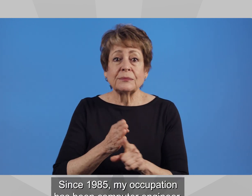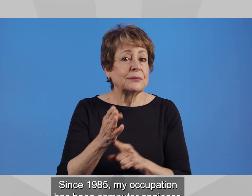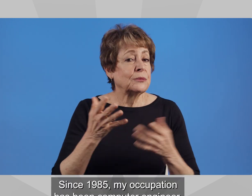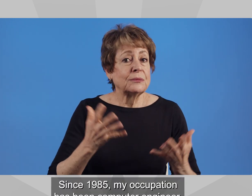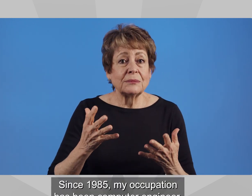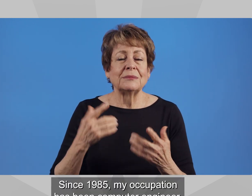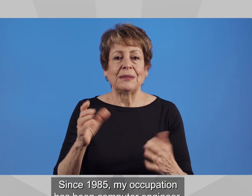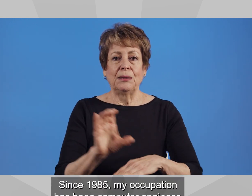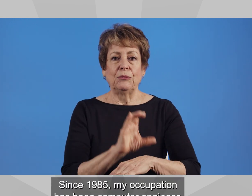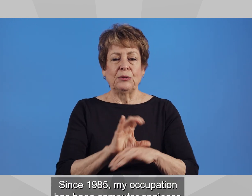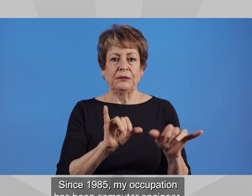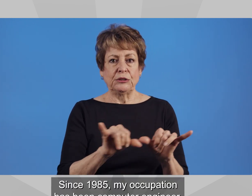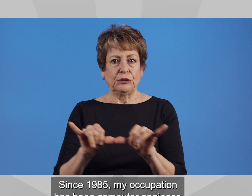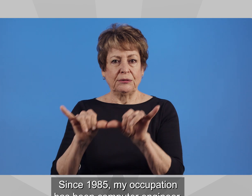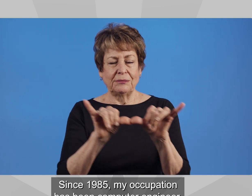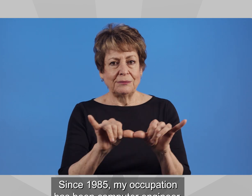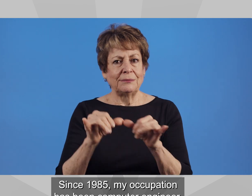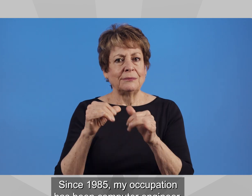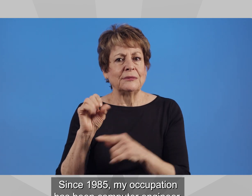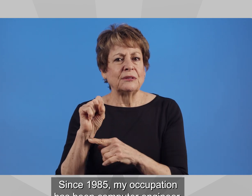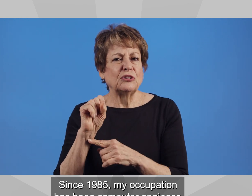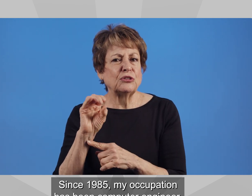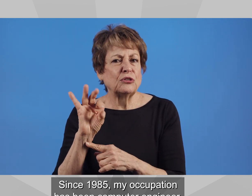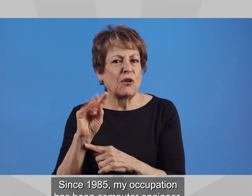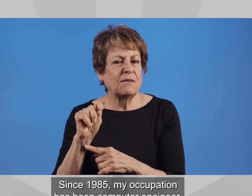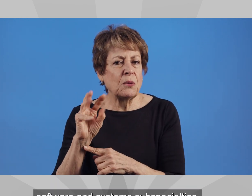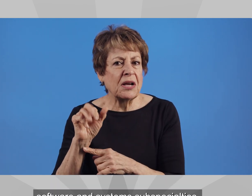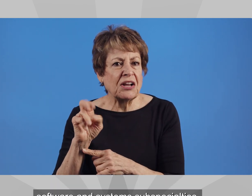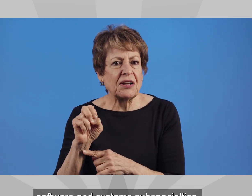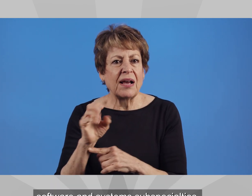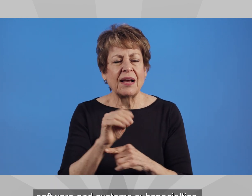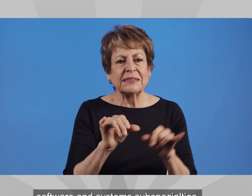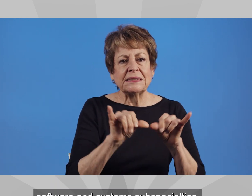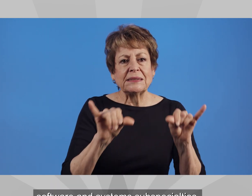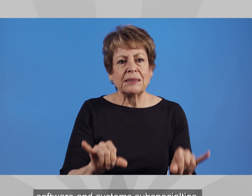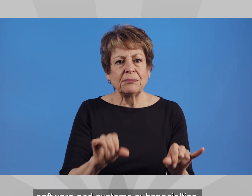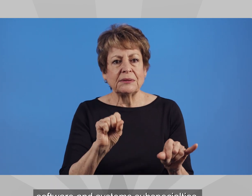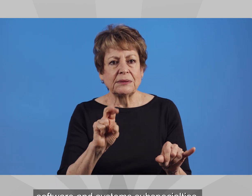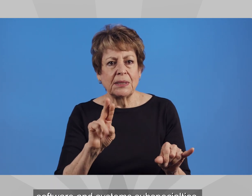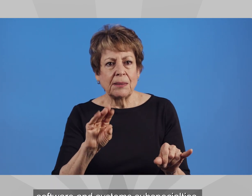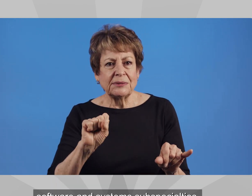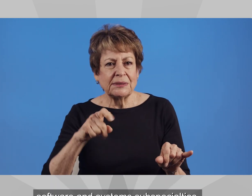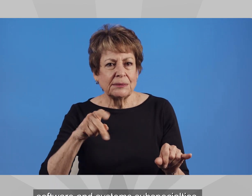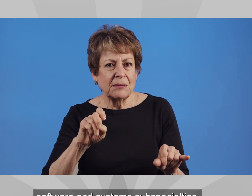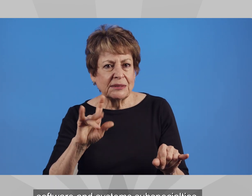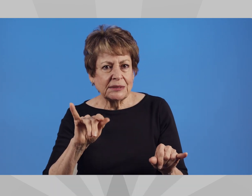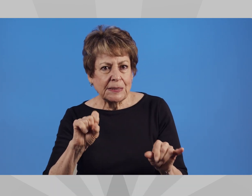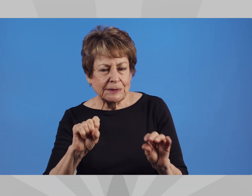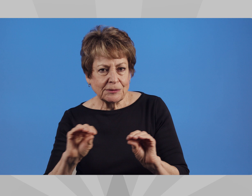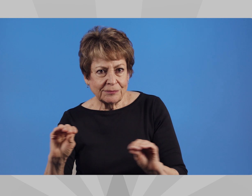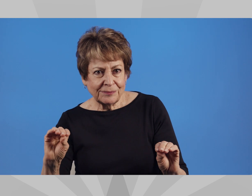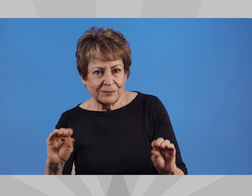Since 1985, my occupation has been computer engineer, software and systems subspecialties.